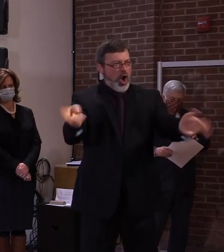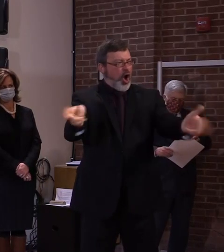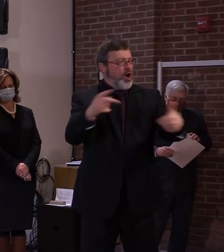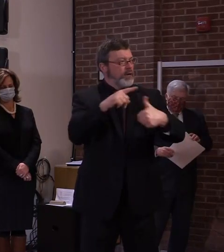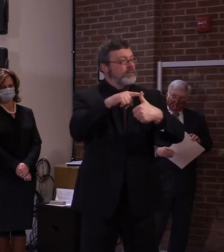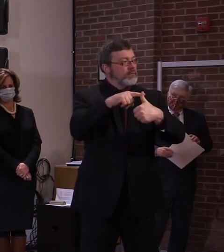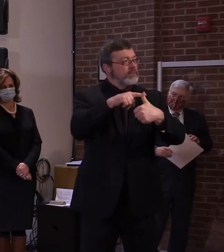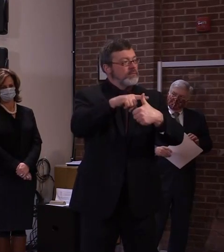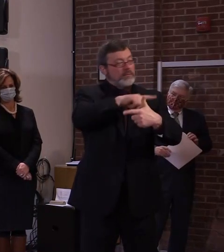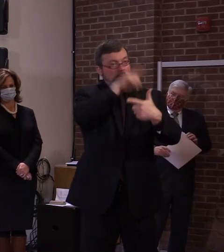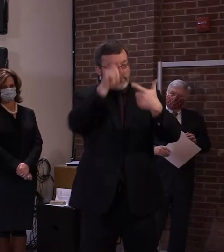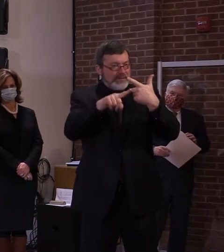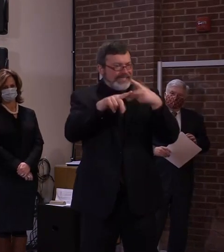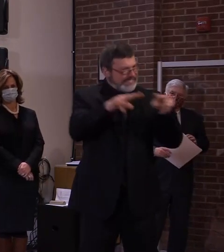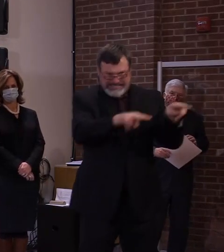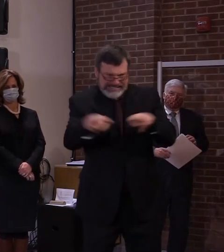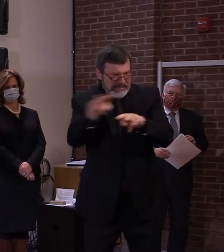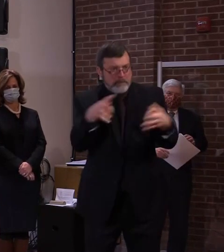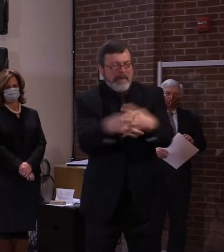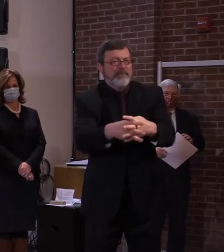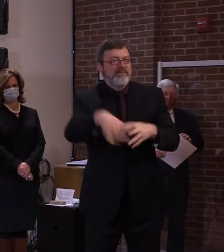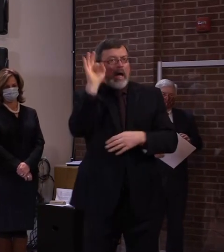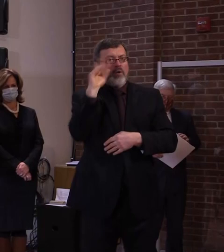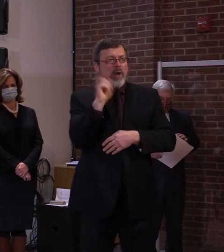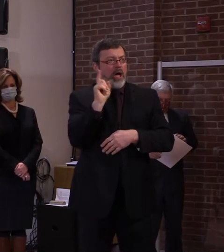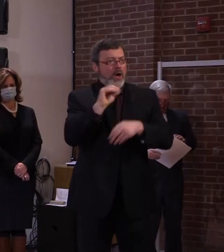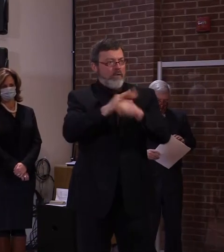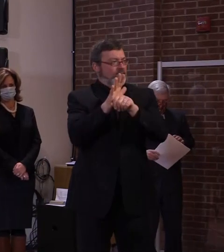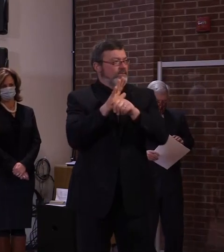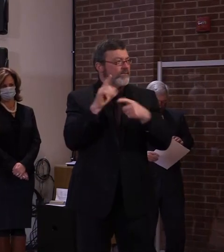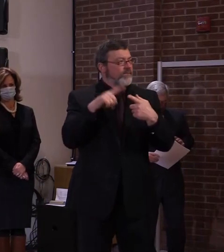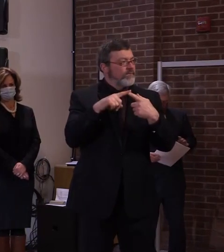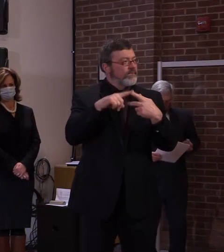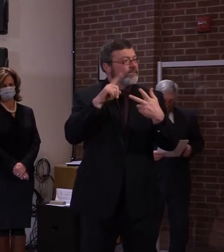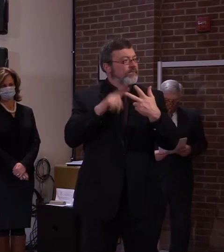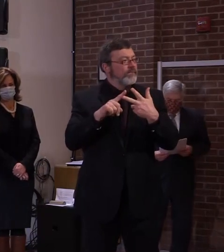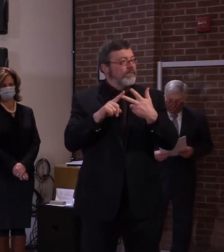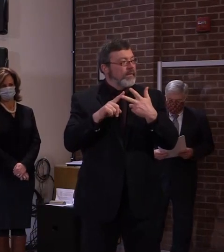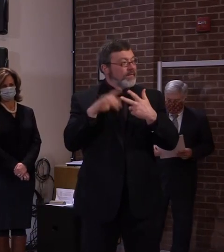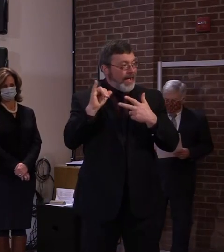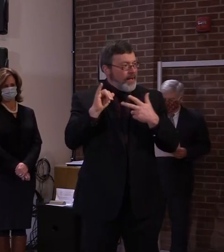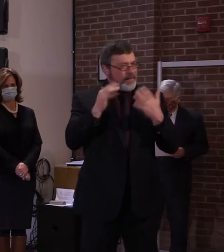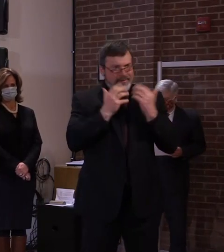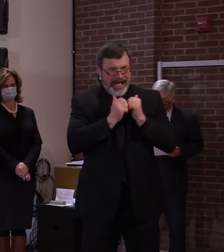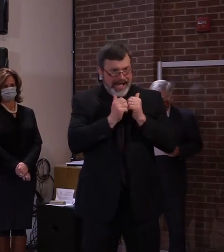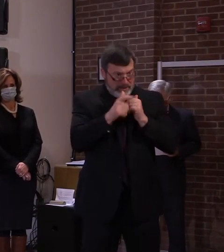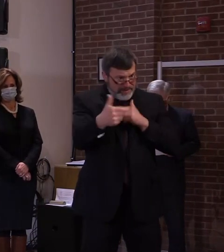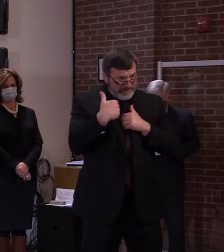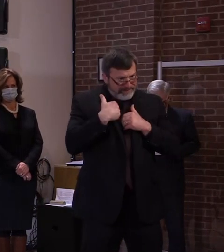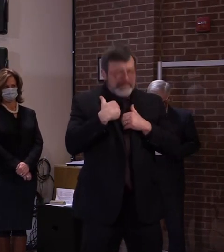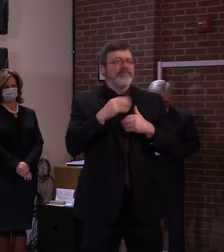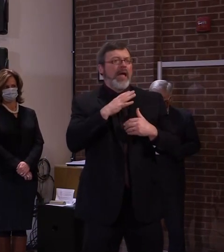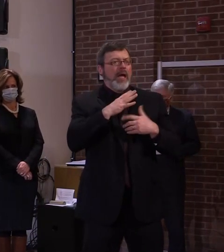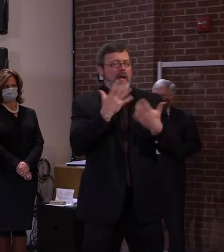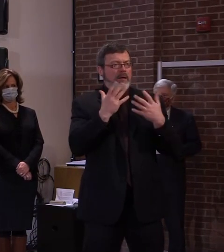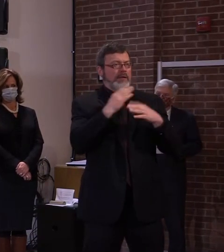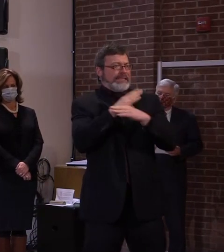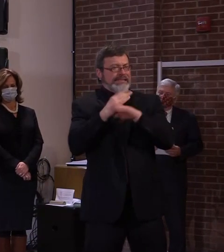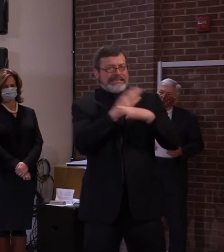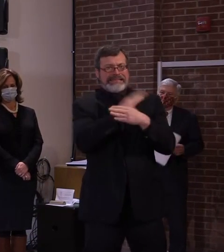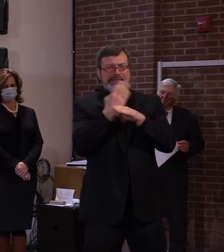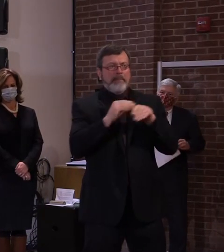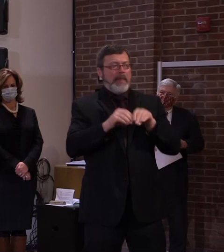testing, and our recommendations for mitigation strategies for schools in their operations. Of these